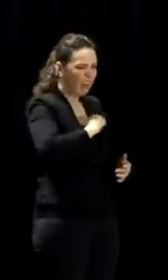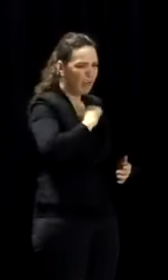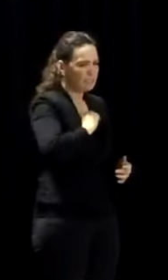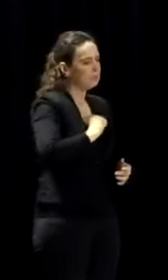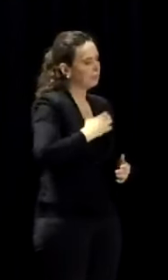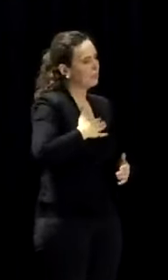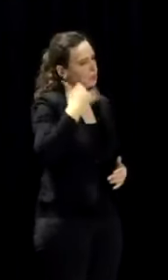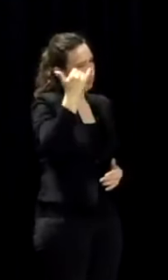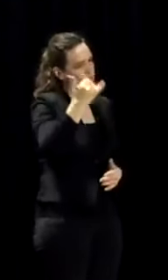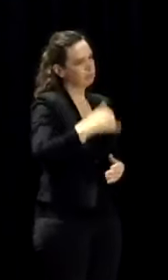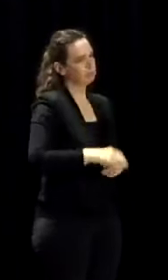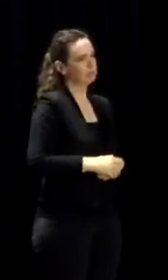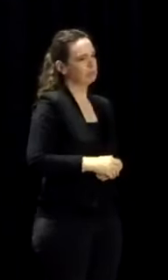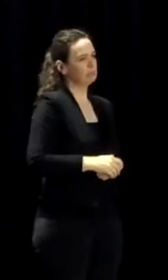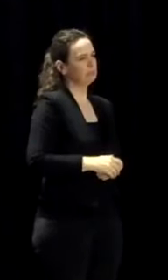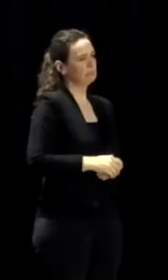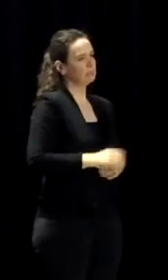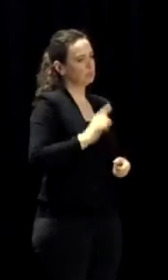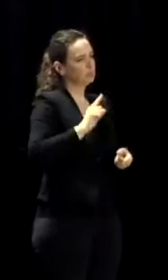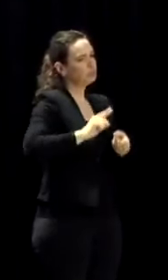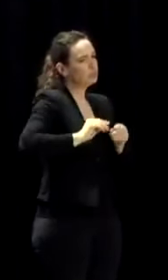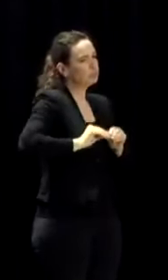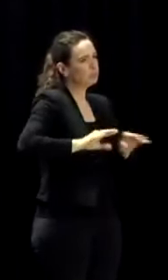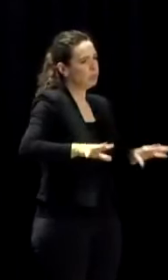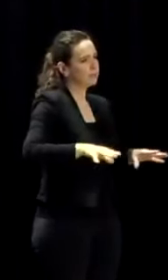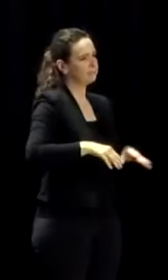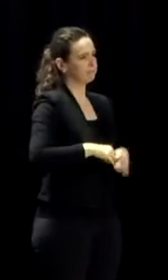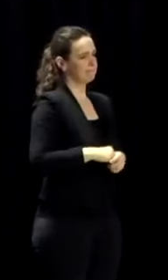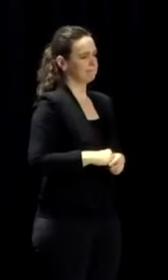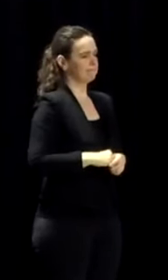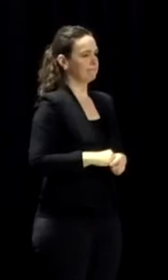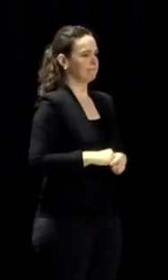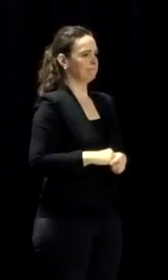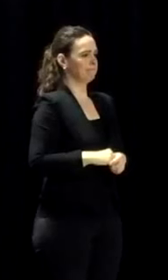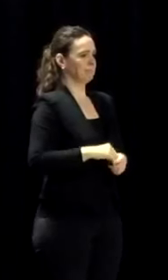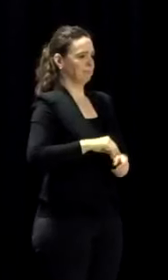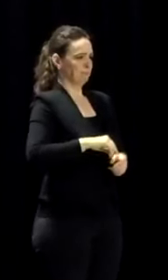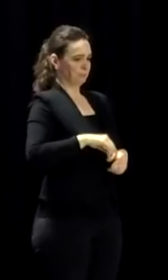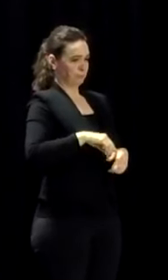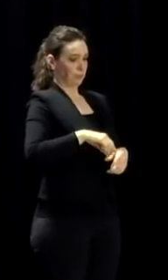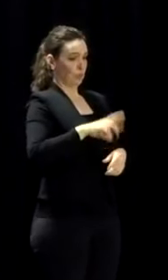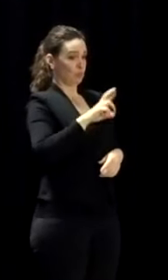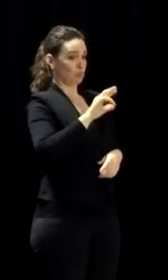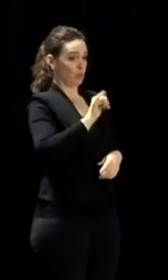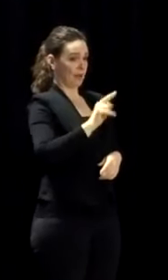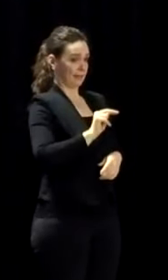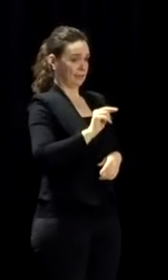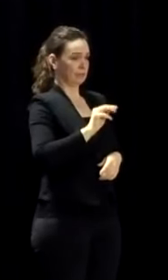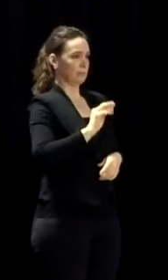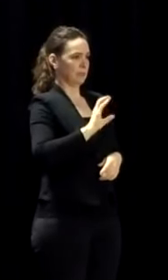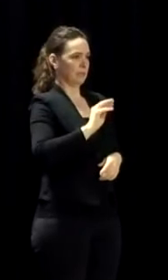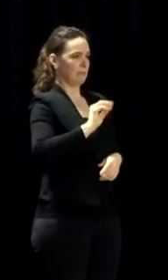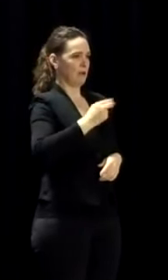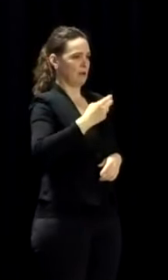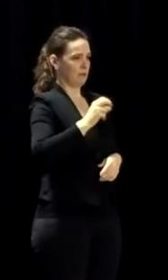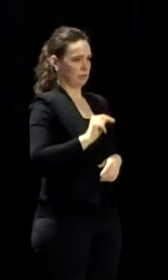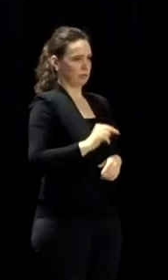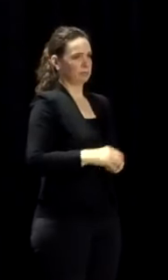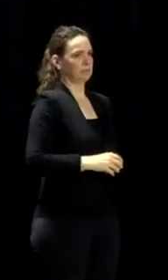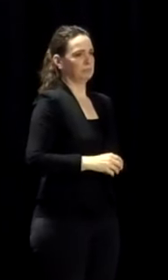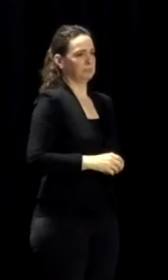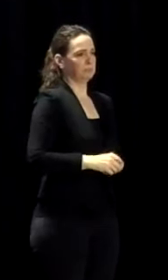Thank you. At this time, I would like, we've talked a lot about various scams that may be